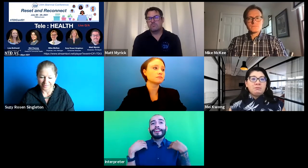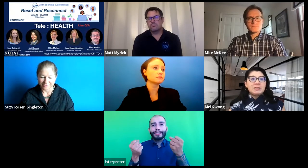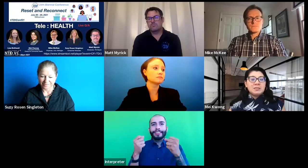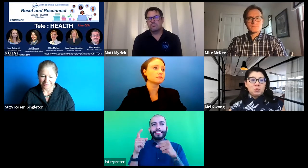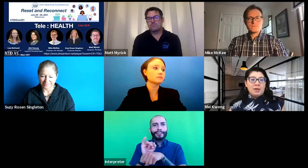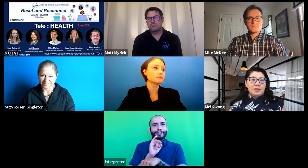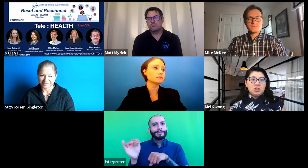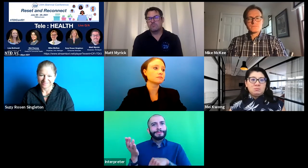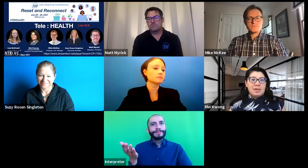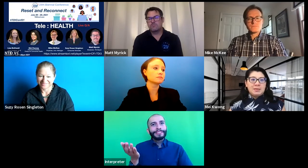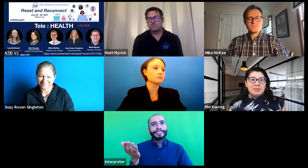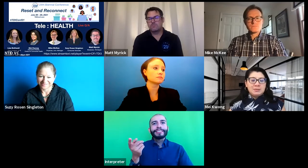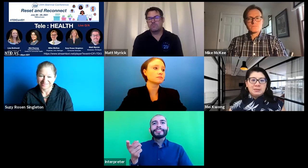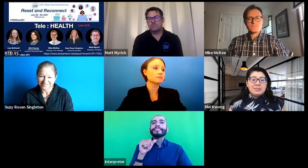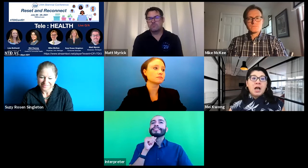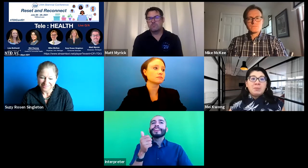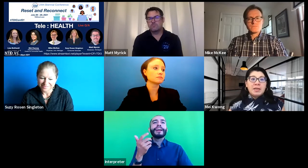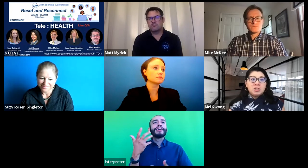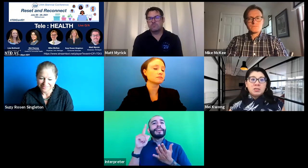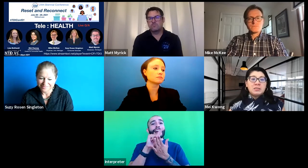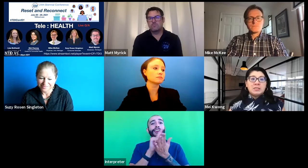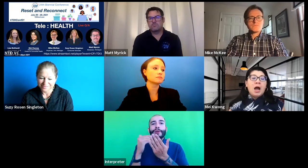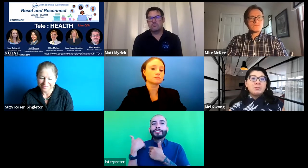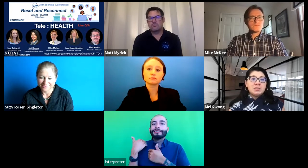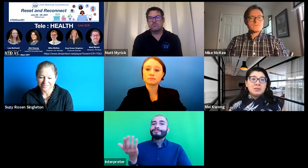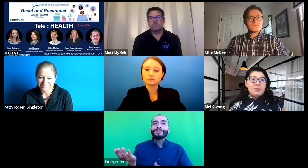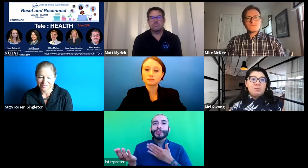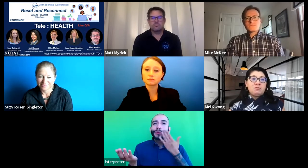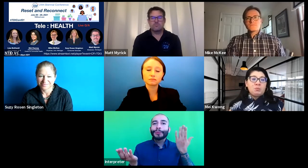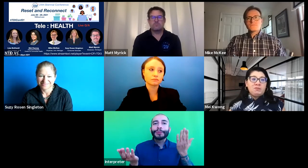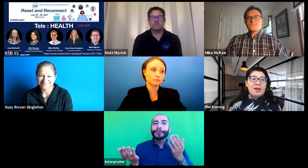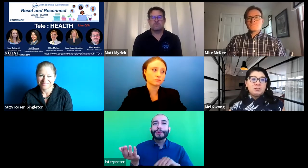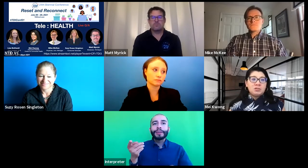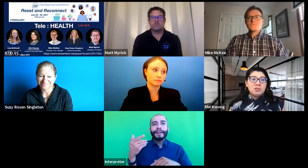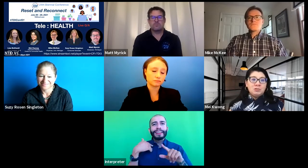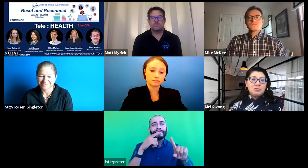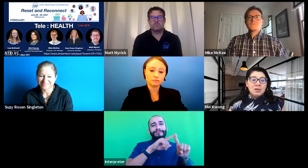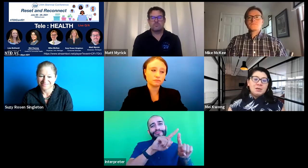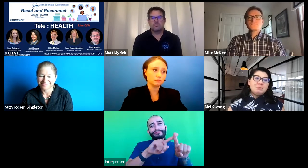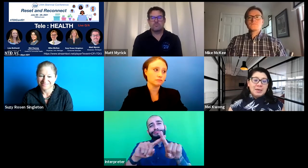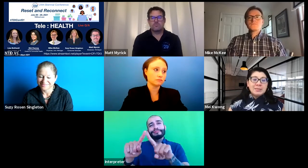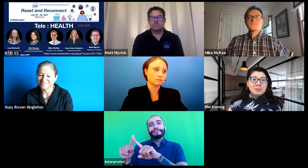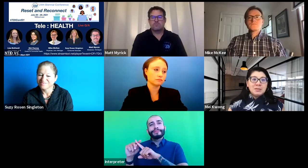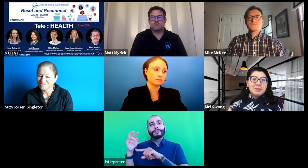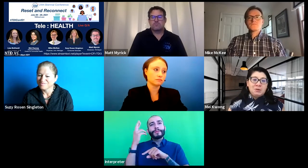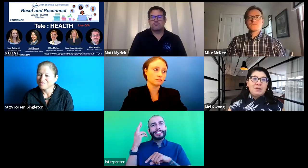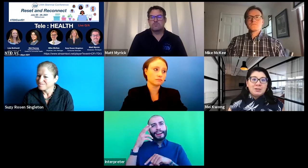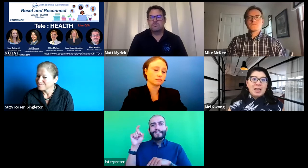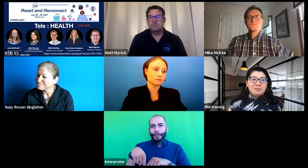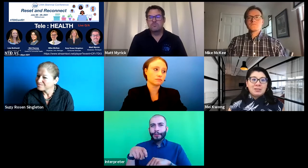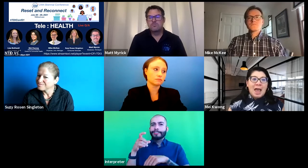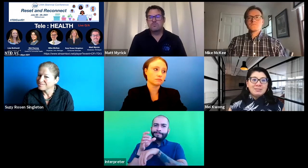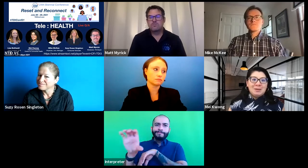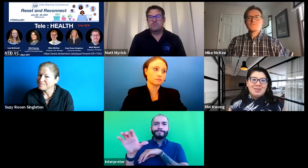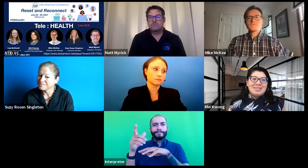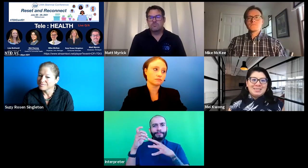variety of reasons why they should make these accommodations, these options available for providers to use. Because simply the providers have